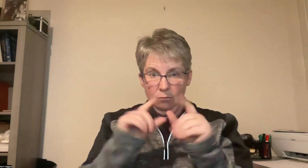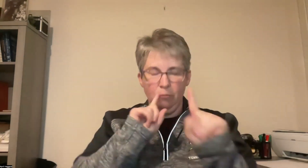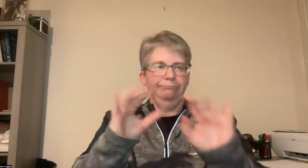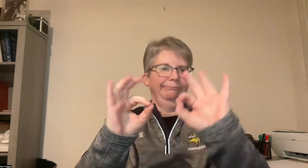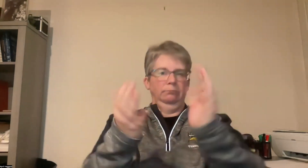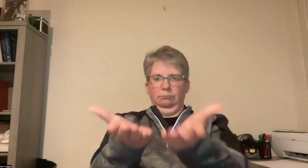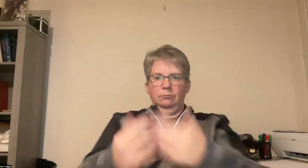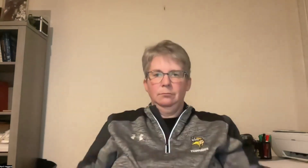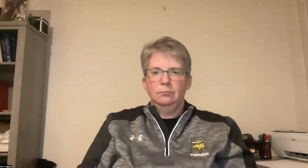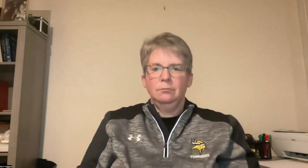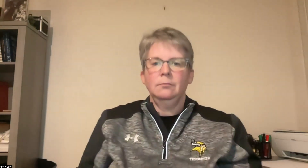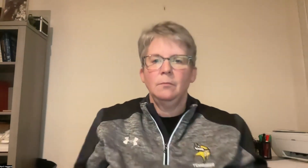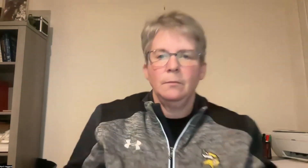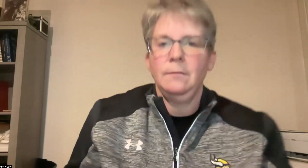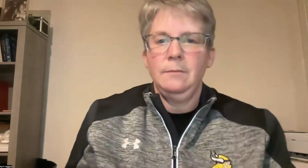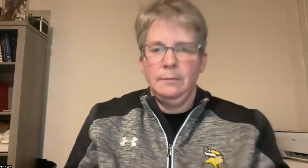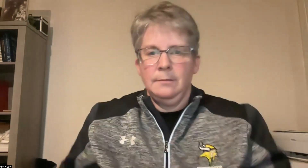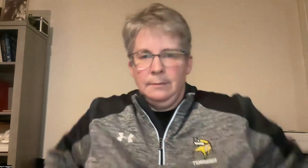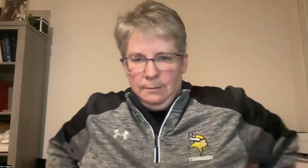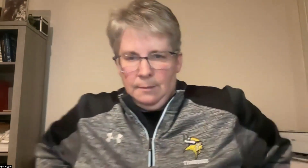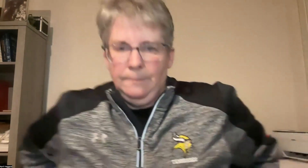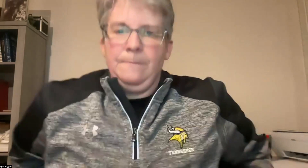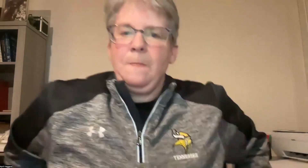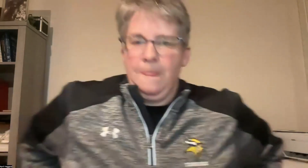Have a report? Turn it over to you.